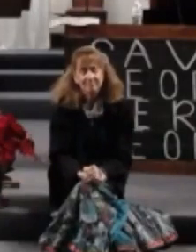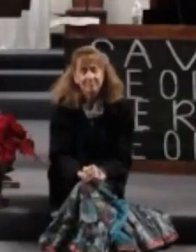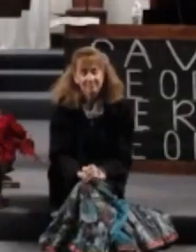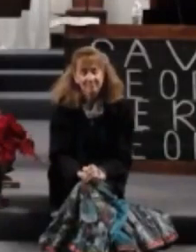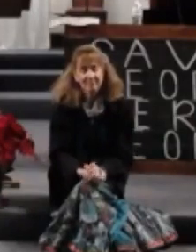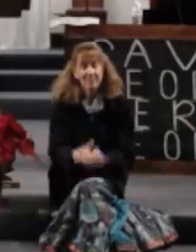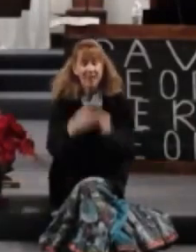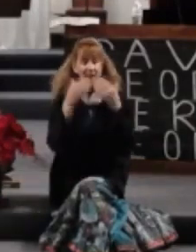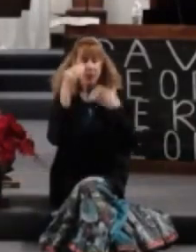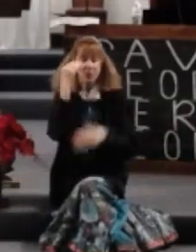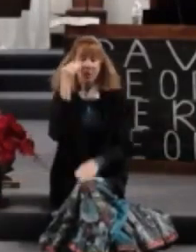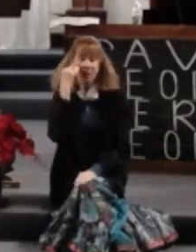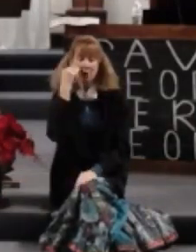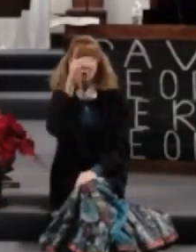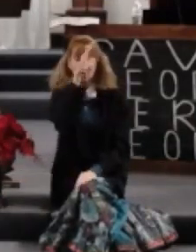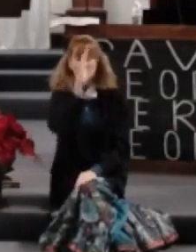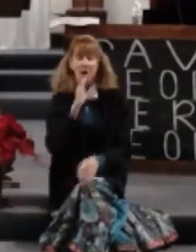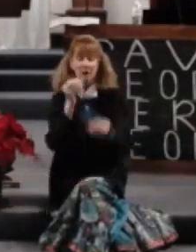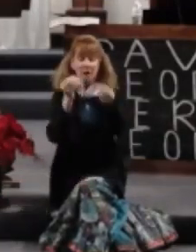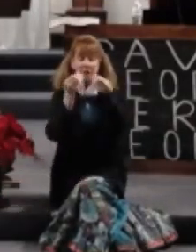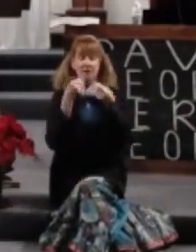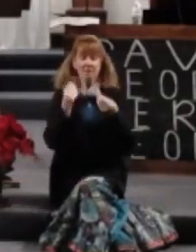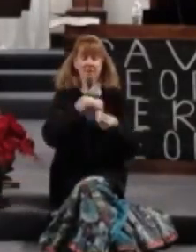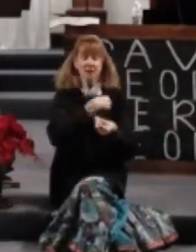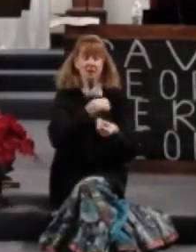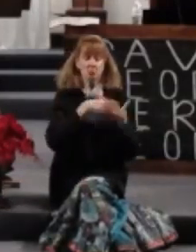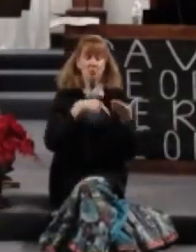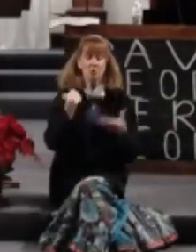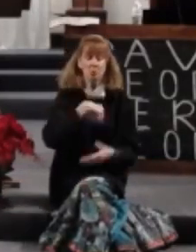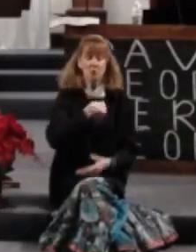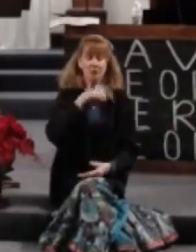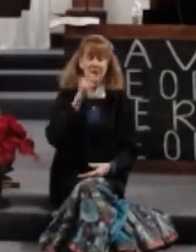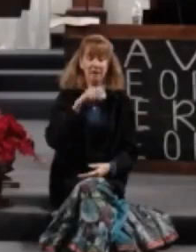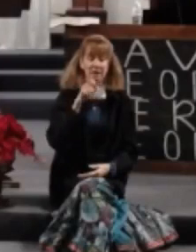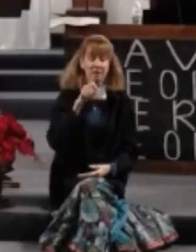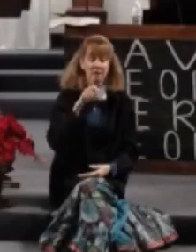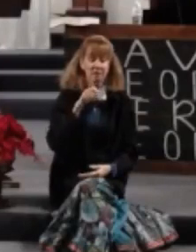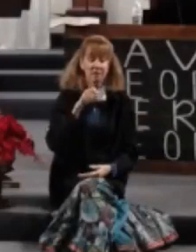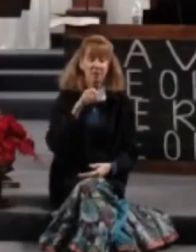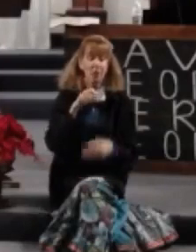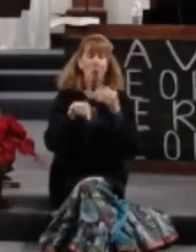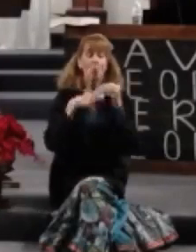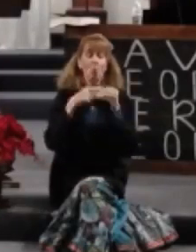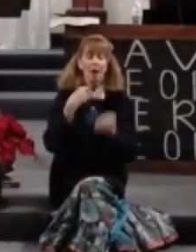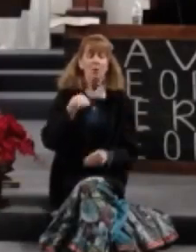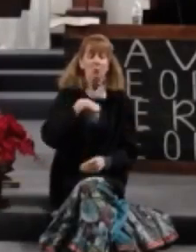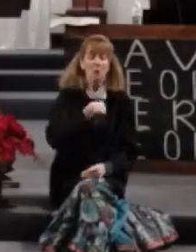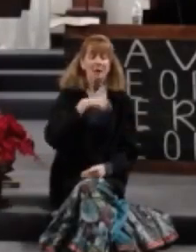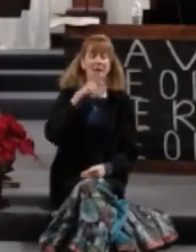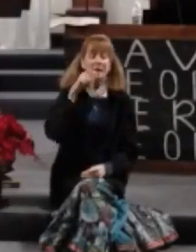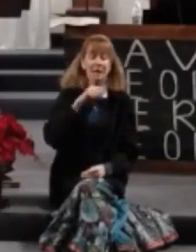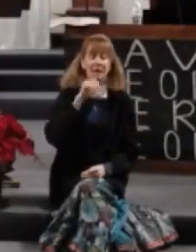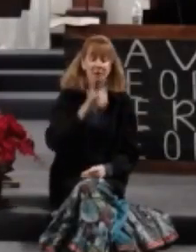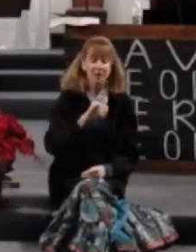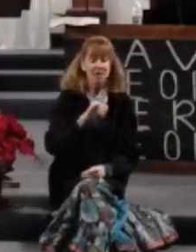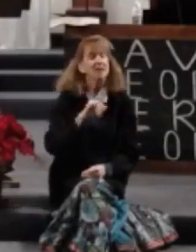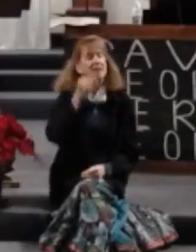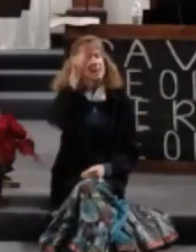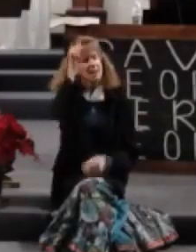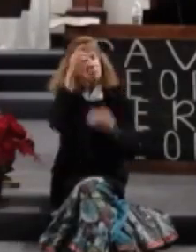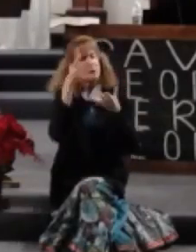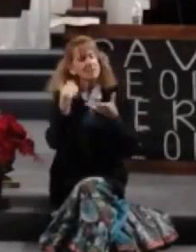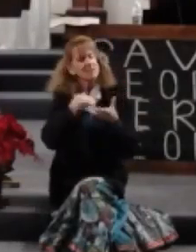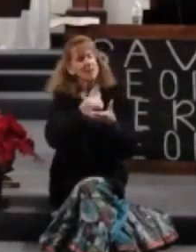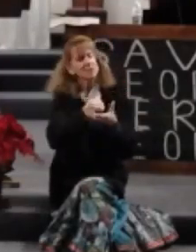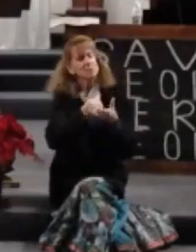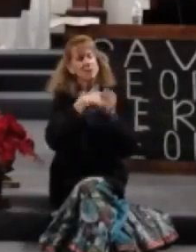So I know God gives us what we need when we need it, because He wants us to be right